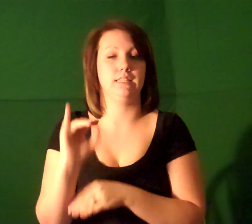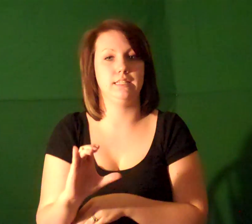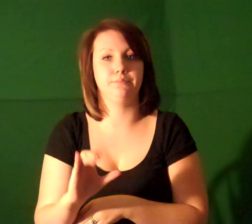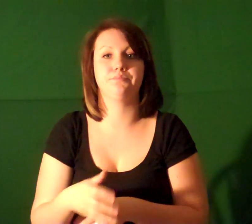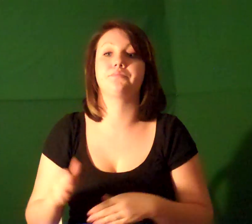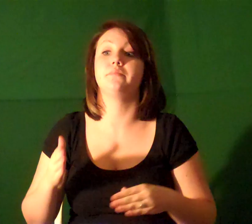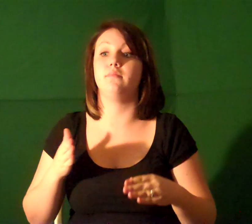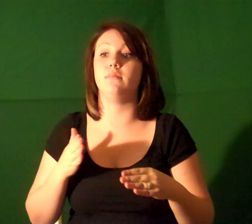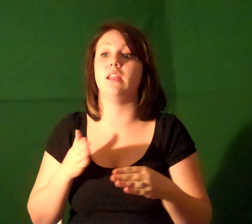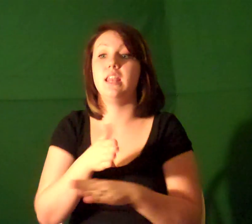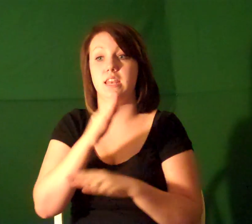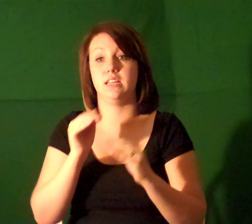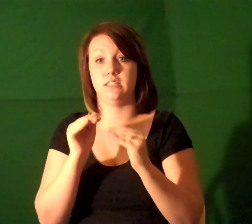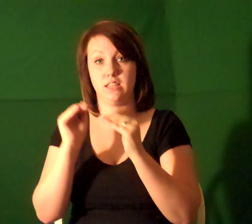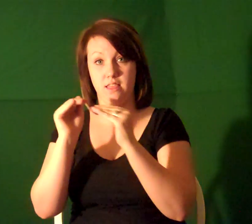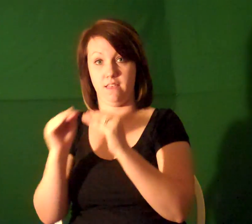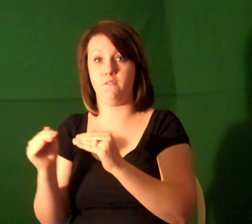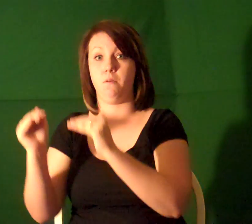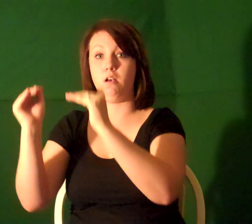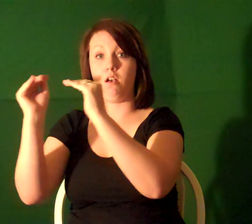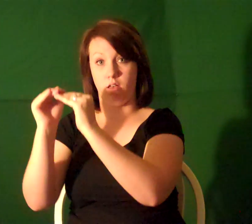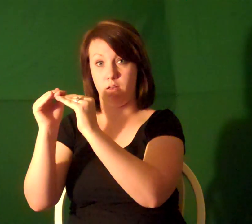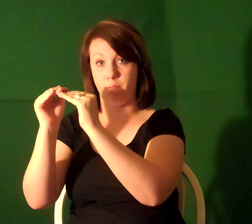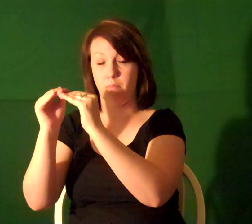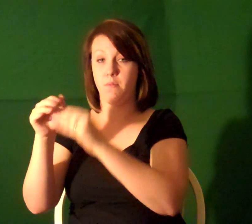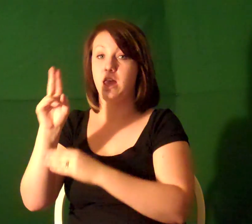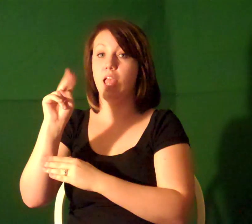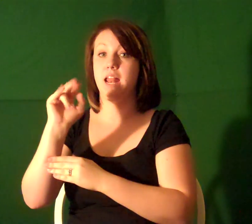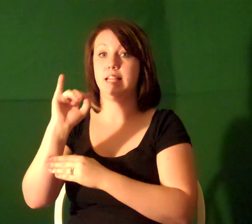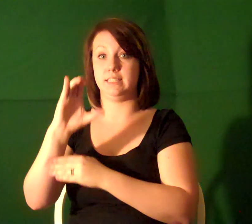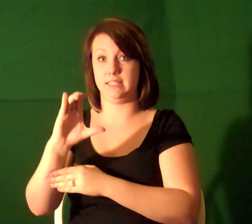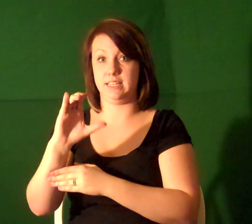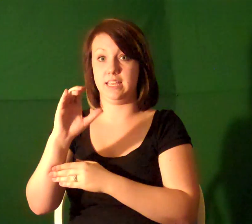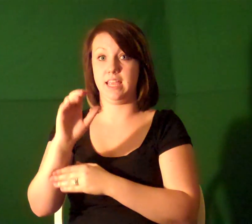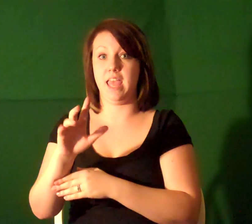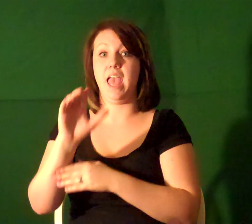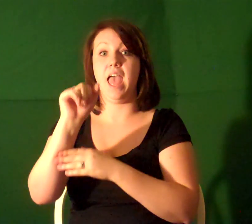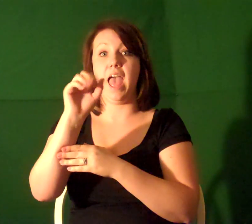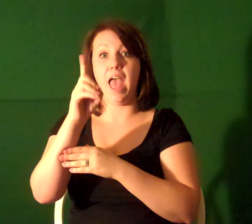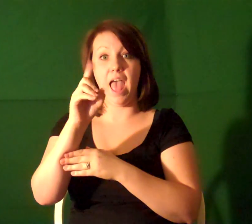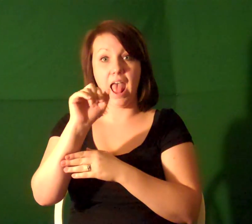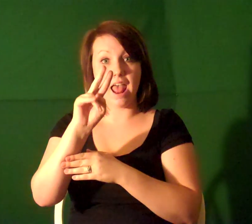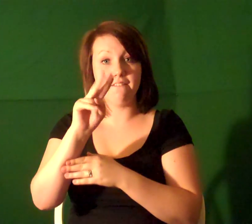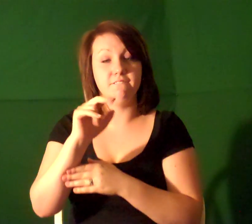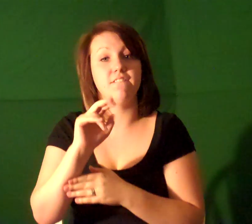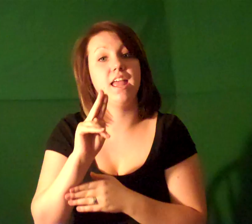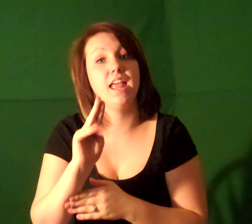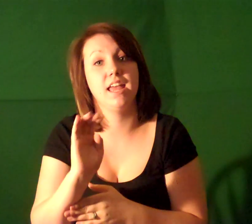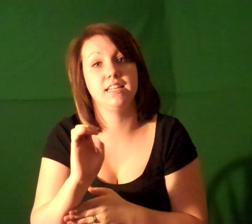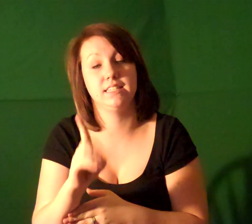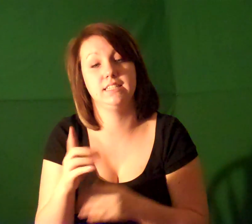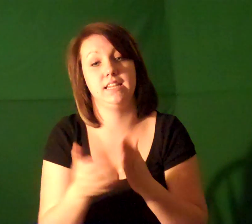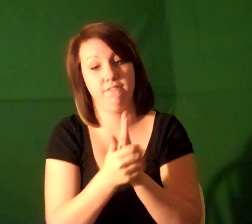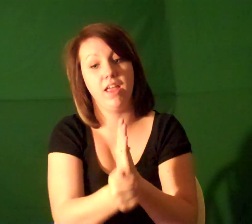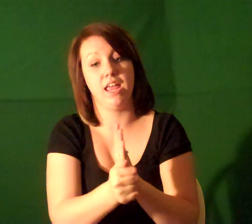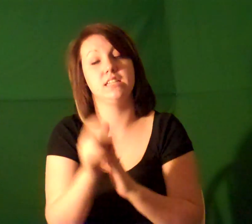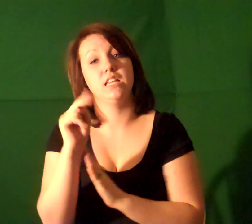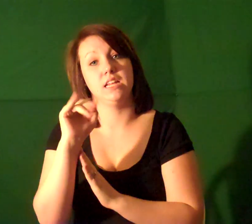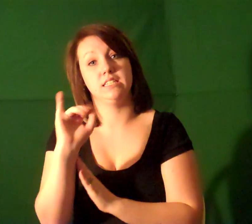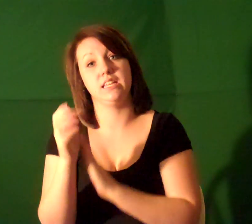from the NIC is called NIC Advanced. And in this level, if you achieve